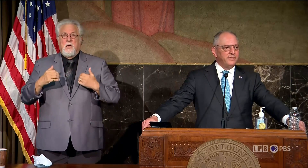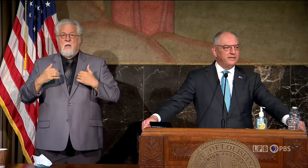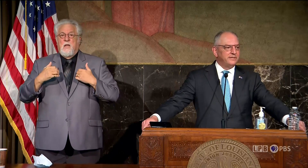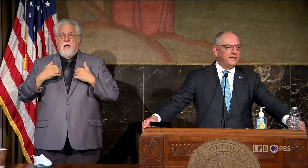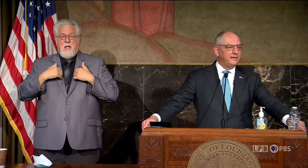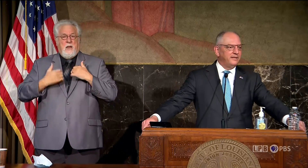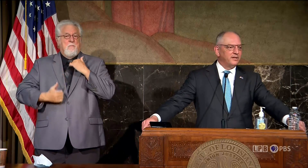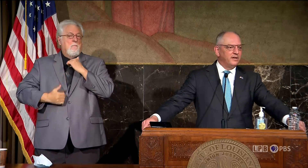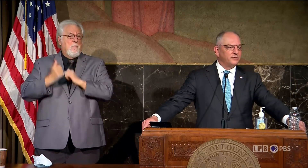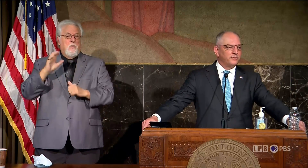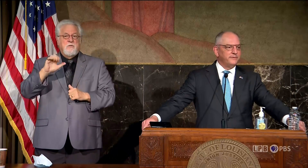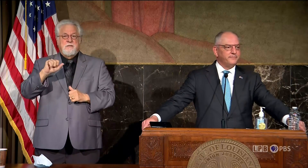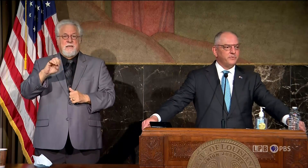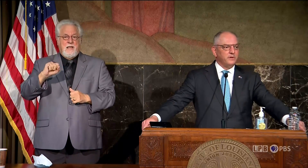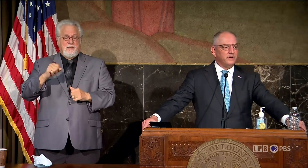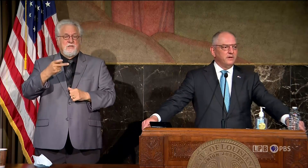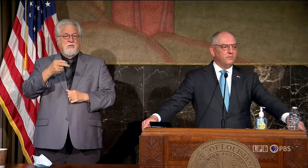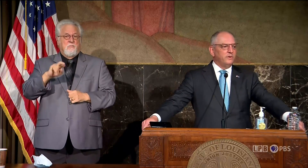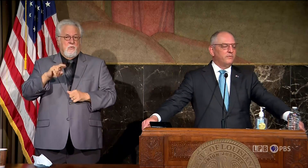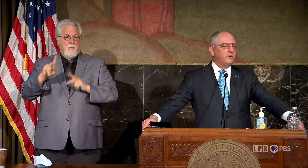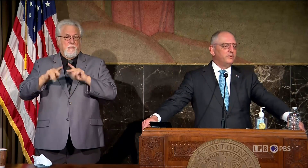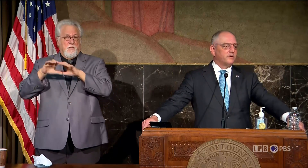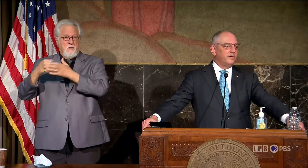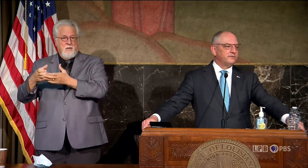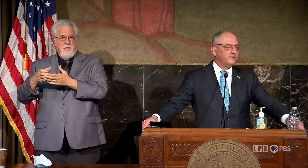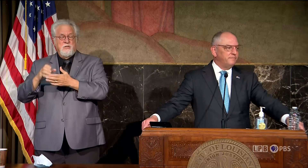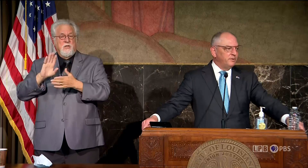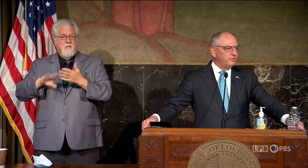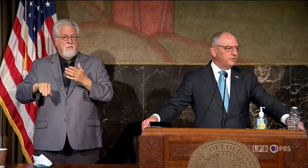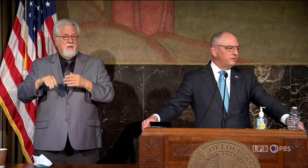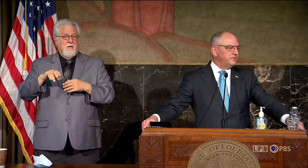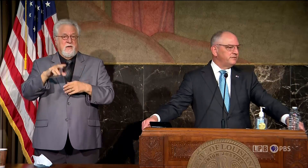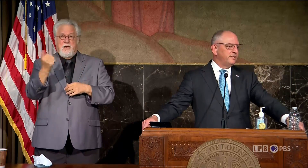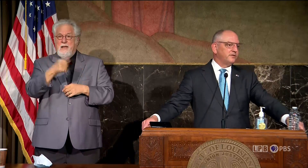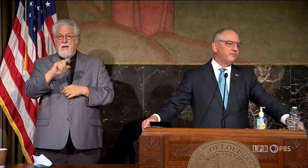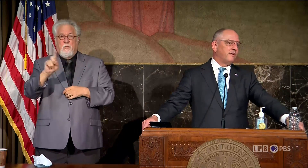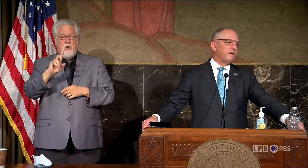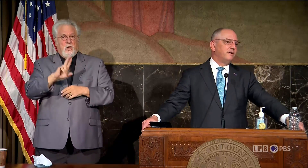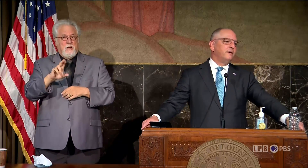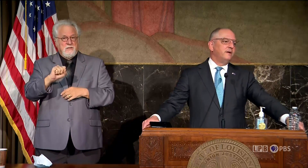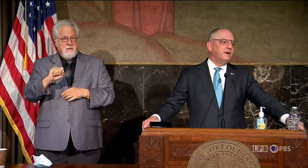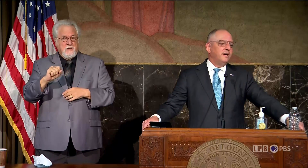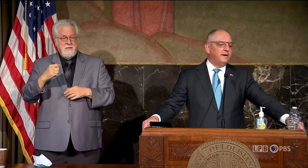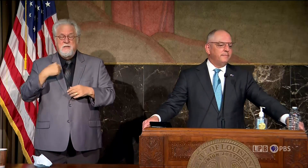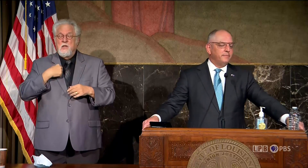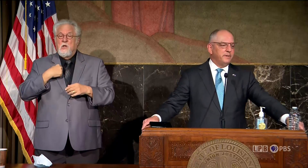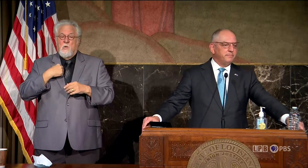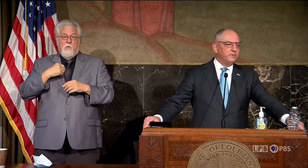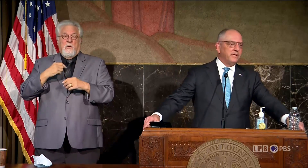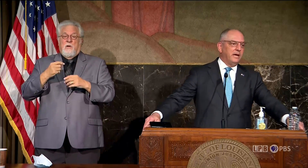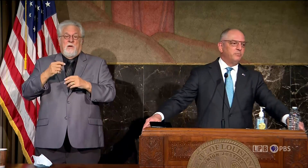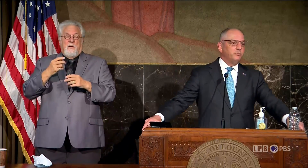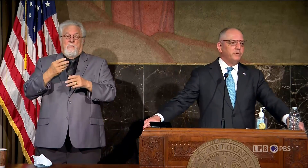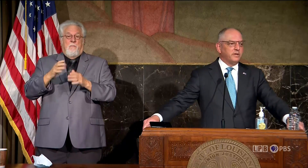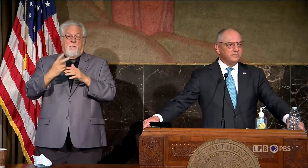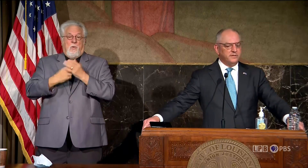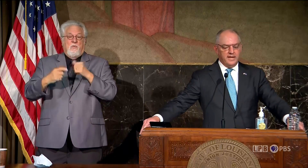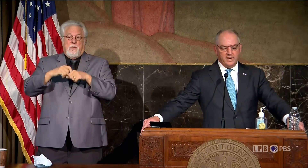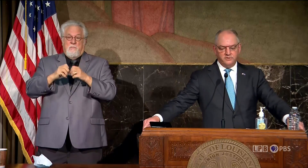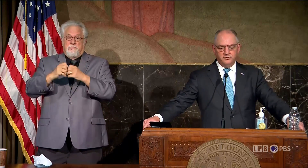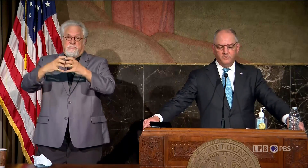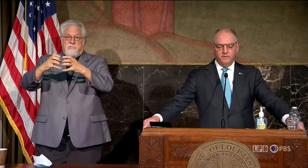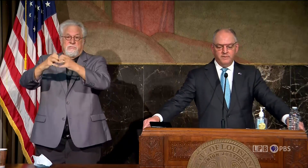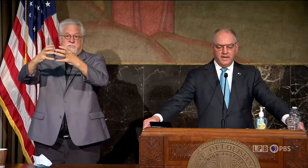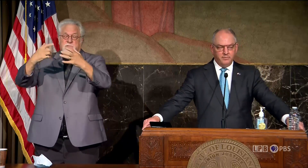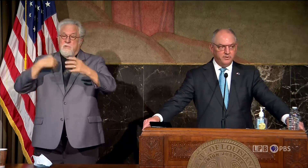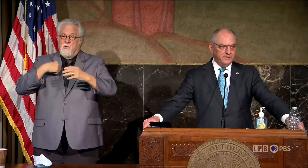capita of any state in the country. We rode the crest of both surges thus far, but both times, because of the